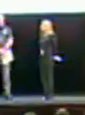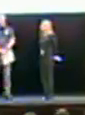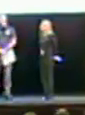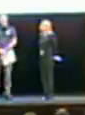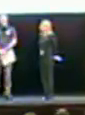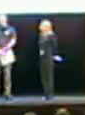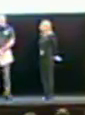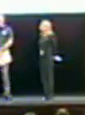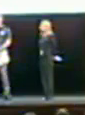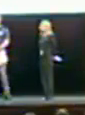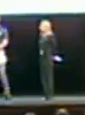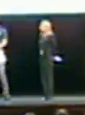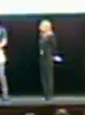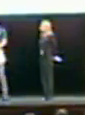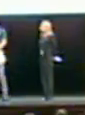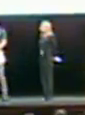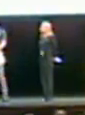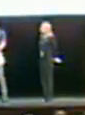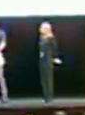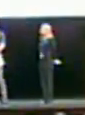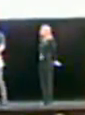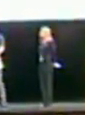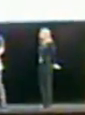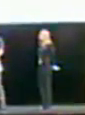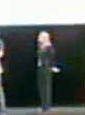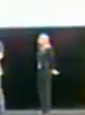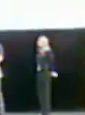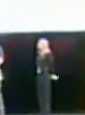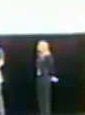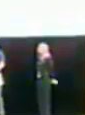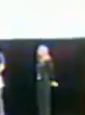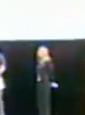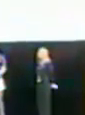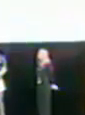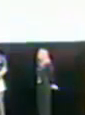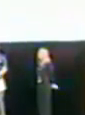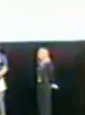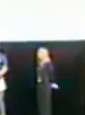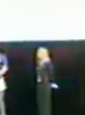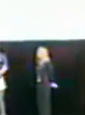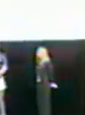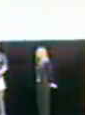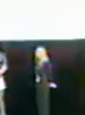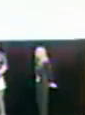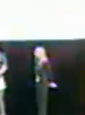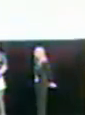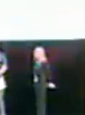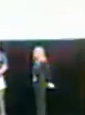recovery process. So thank you so much for being here tonight, and we'll let you know when the next meeting is. Thank you.